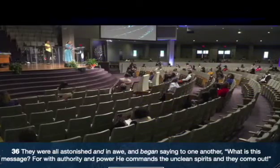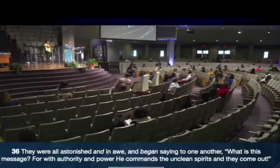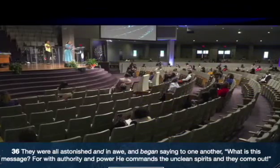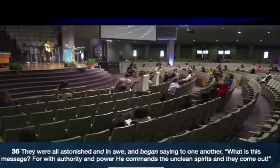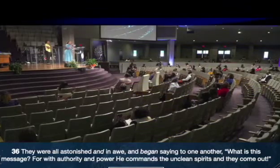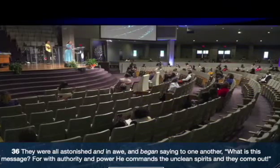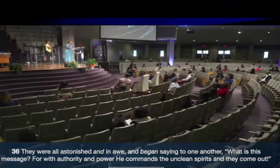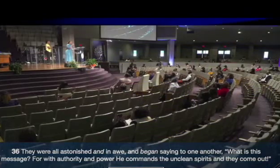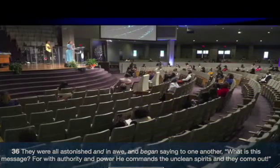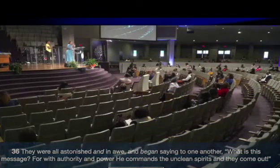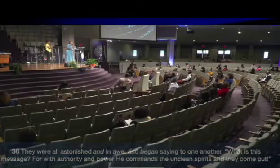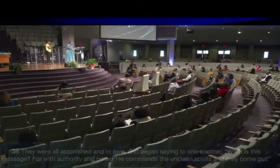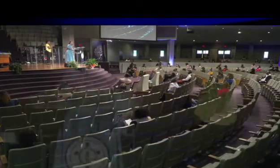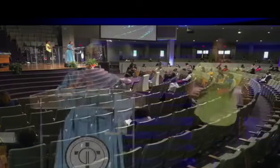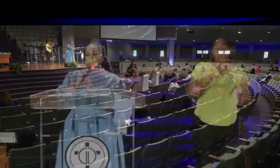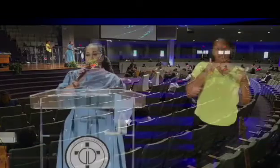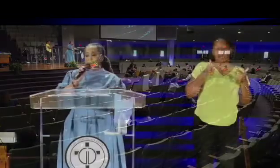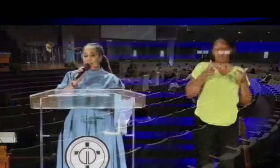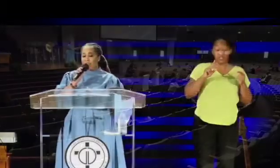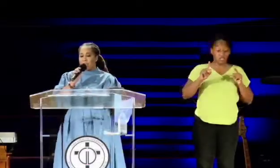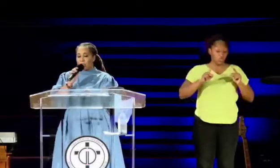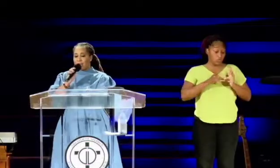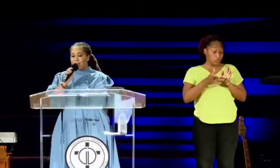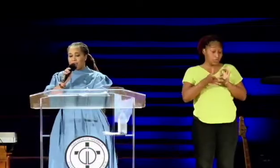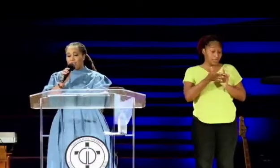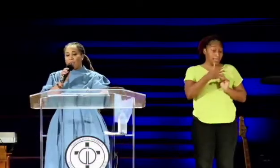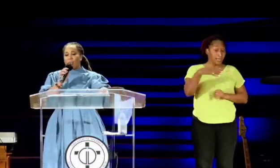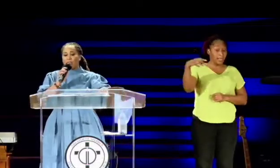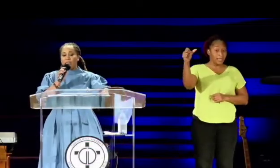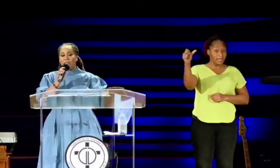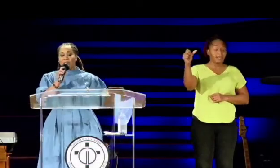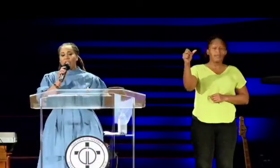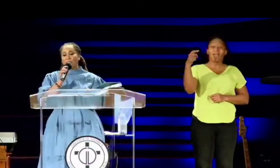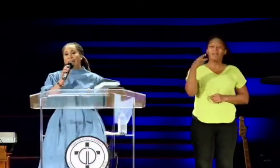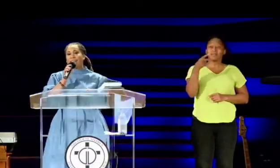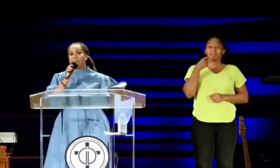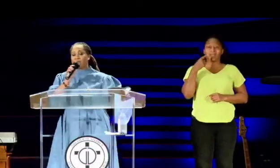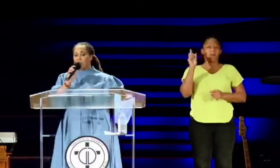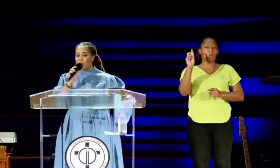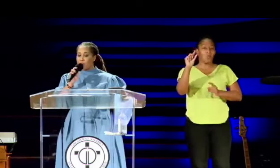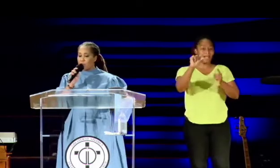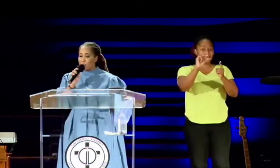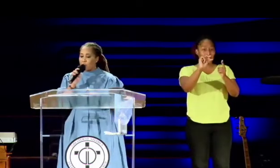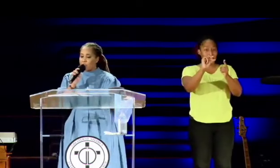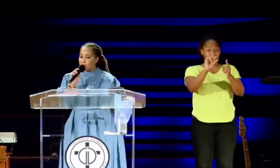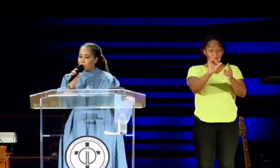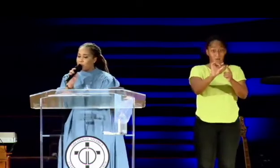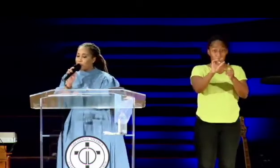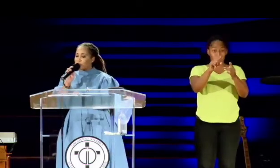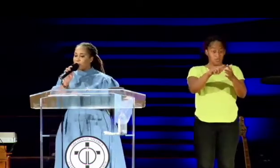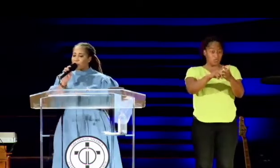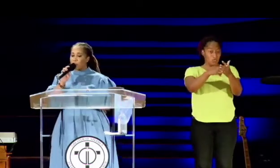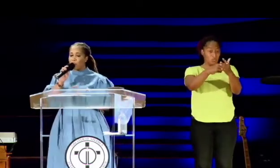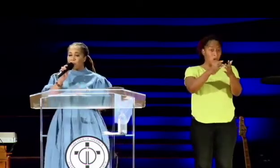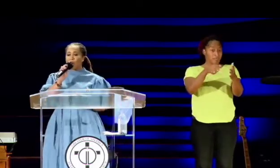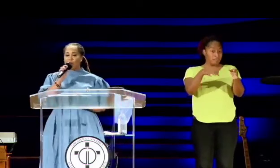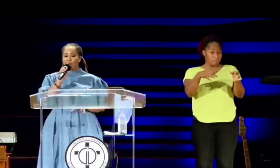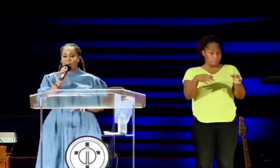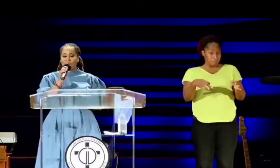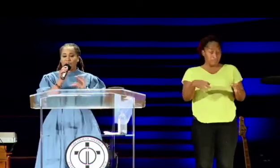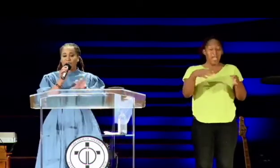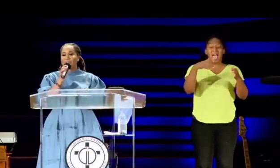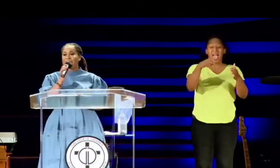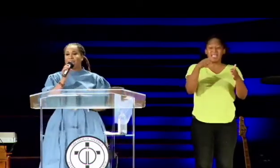out. This is where our text begins. Stay with me here. He's back in Capernaum, where he previously performed